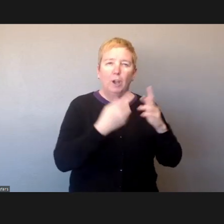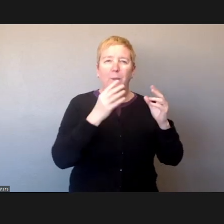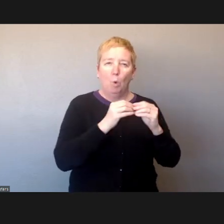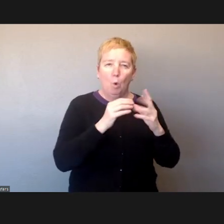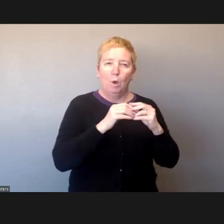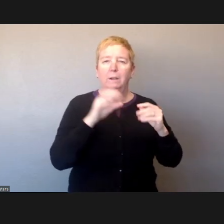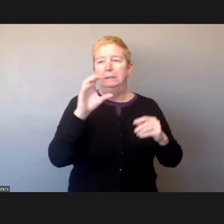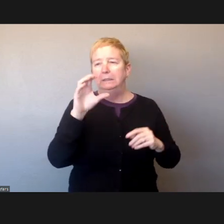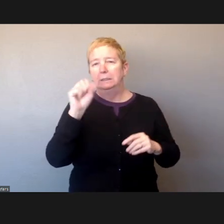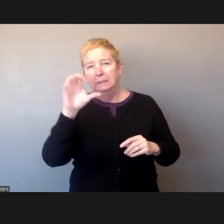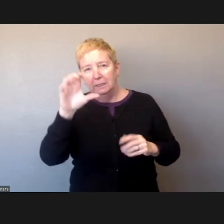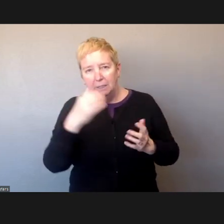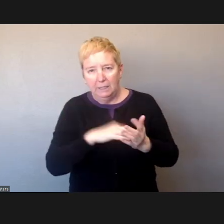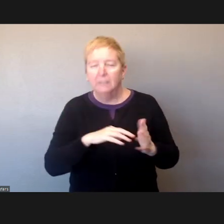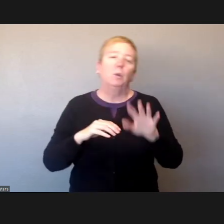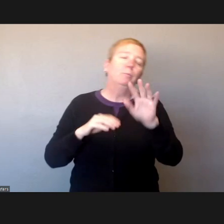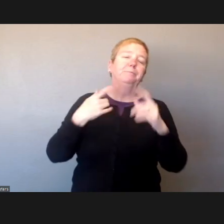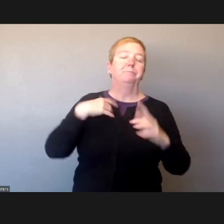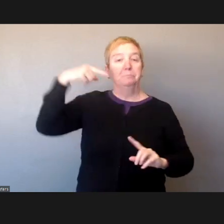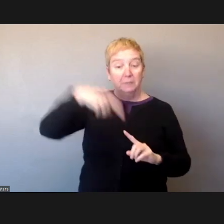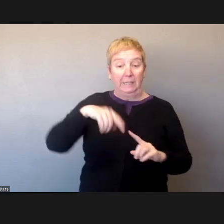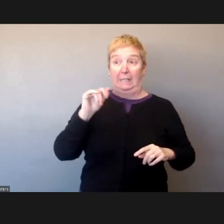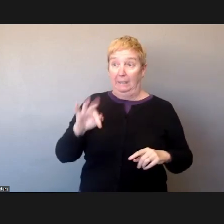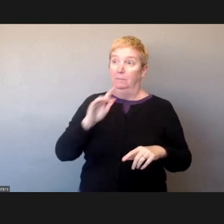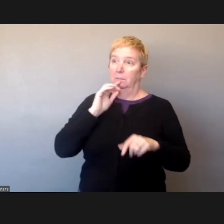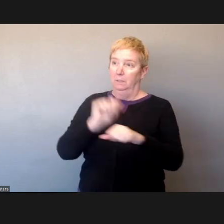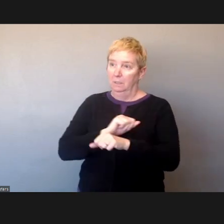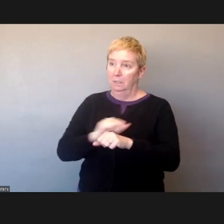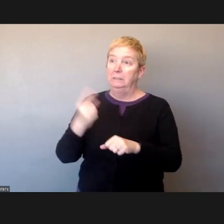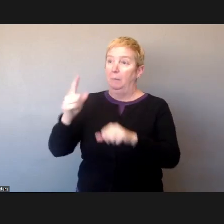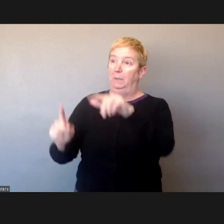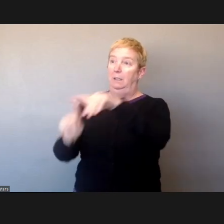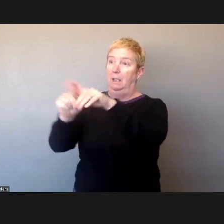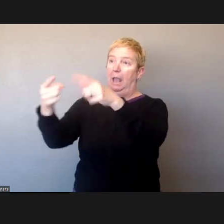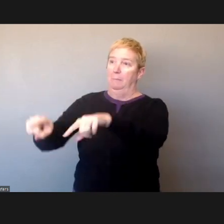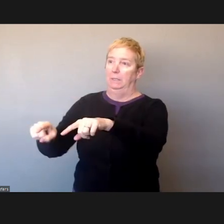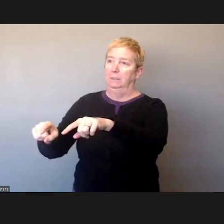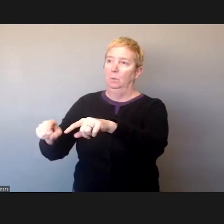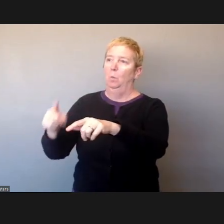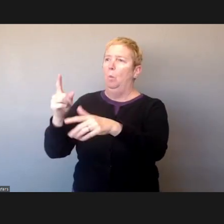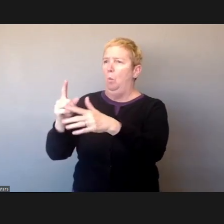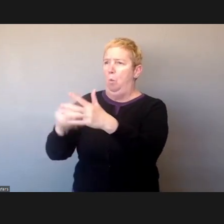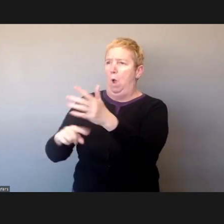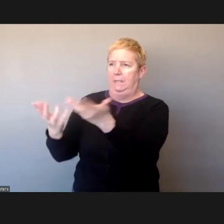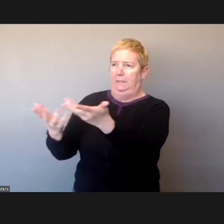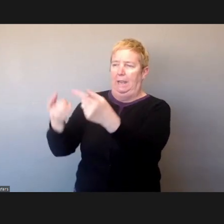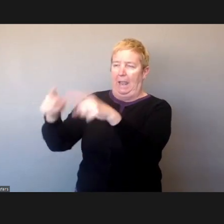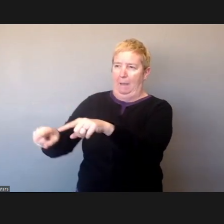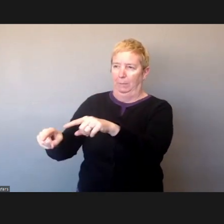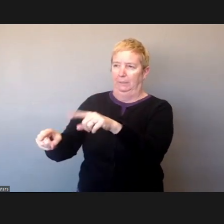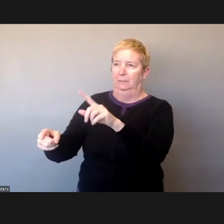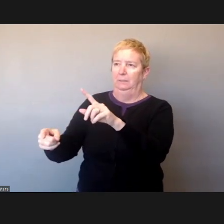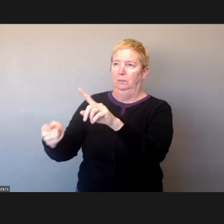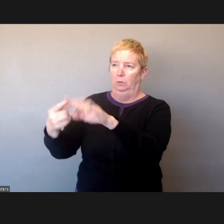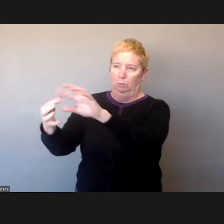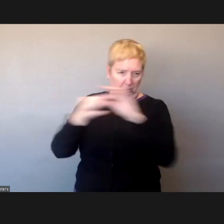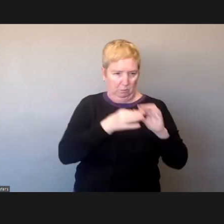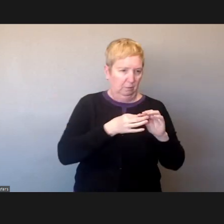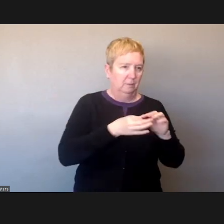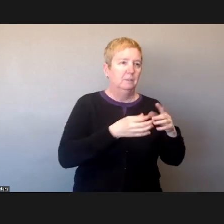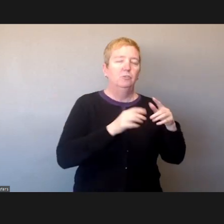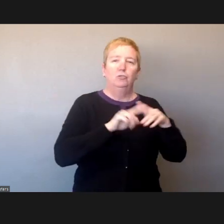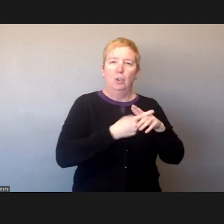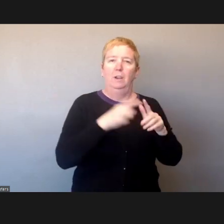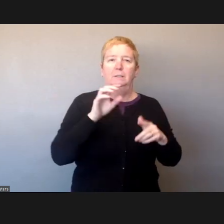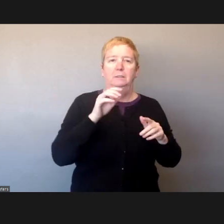if we do, as you say, have another wave and the wave is significant? Yeah, I think that's another great second anniversary question, Jared, and I appreciate